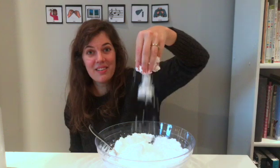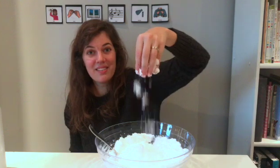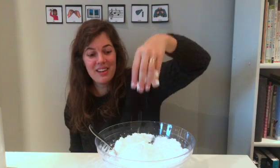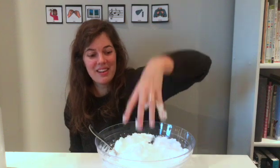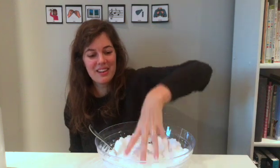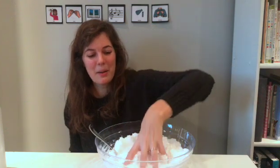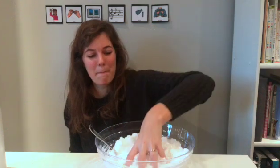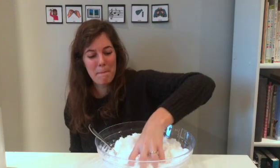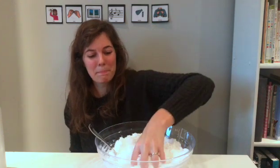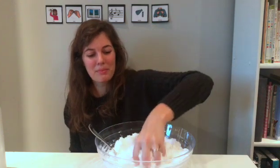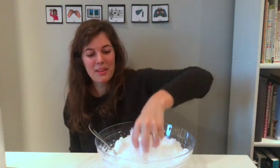snowing.